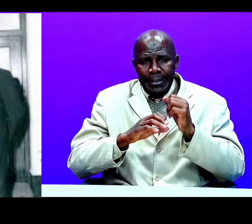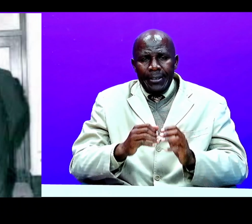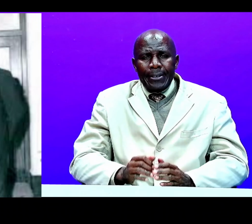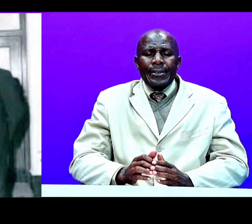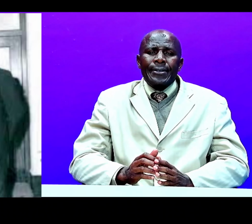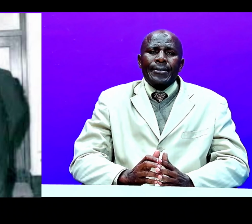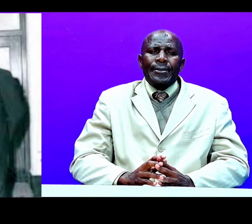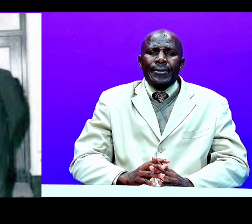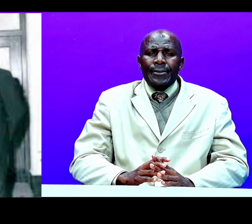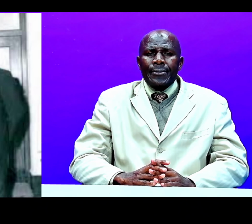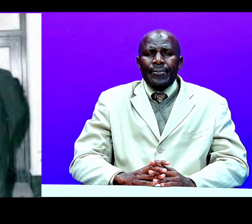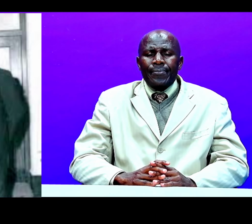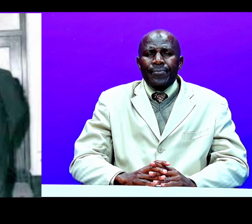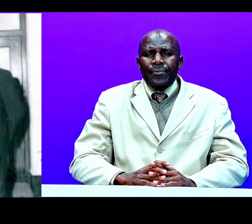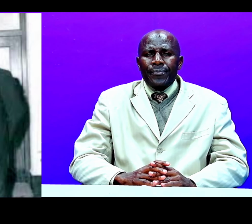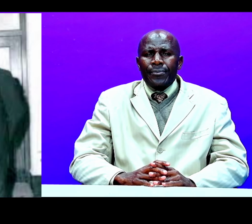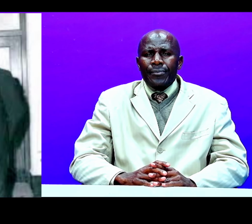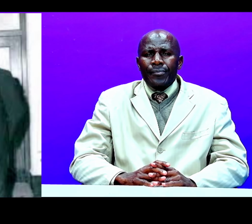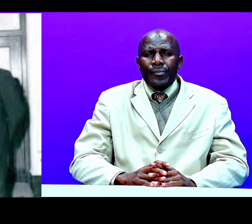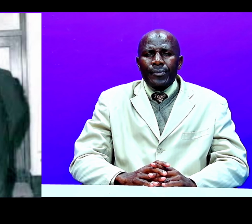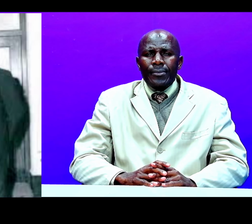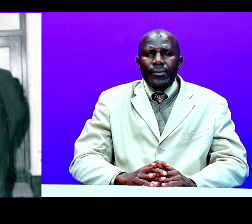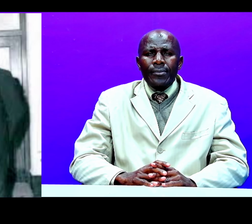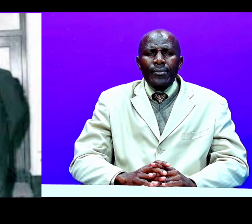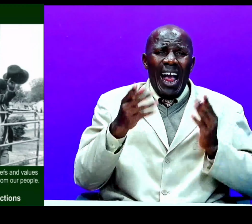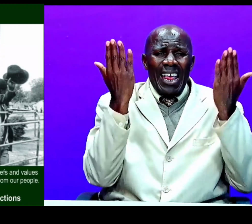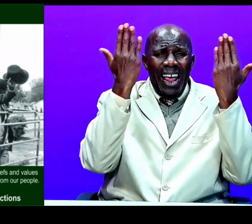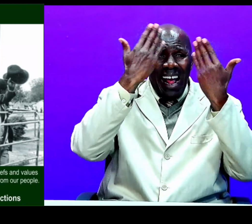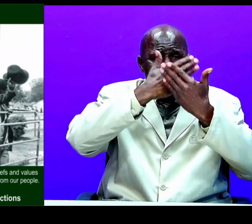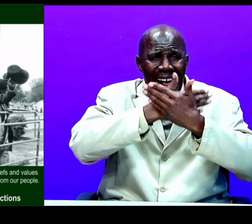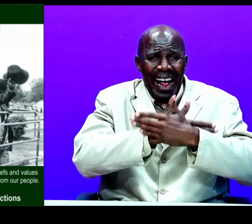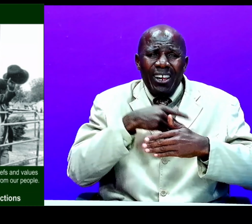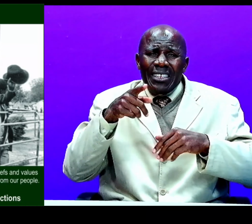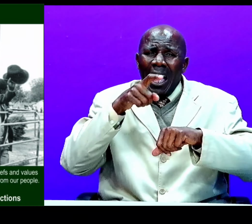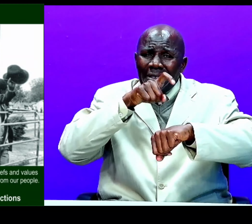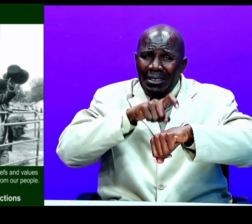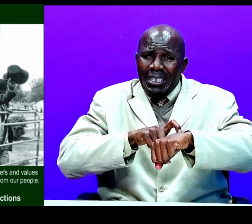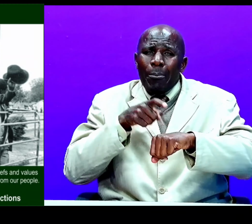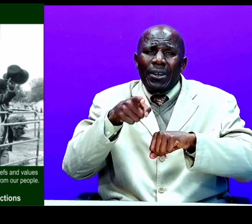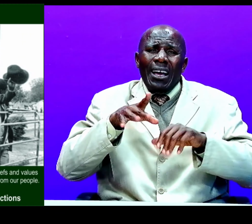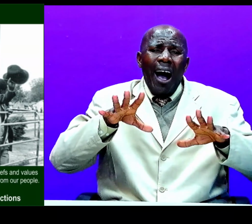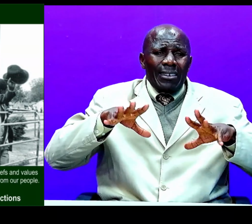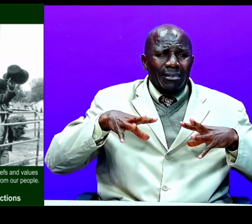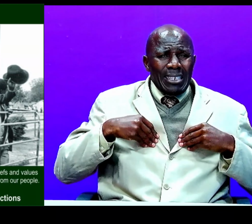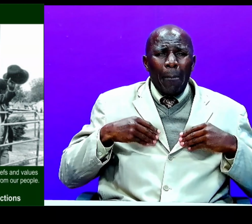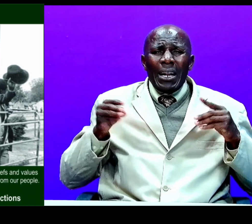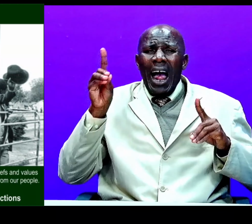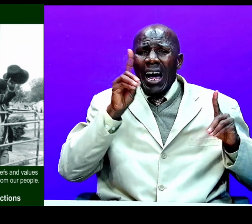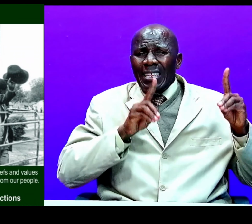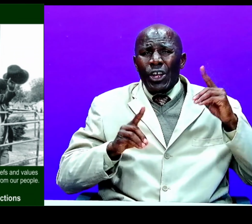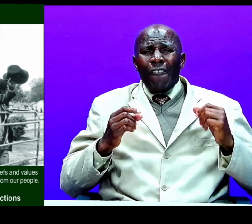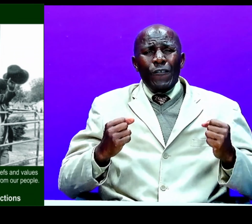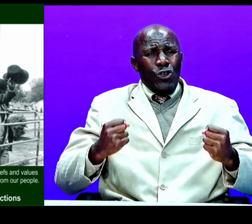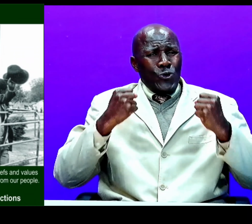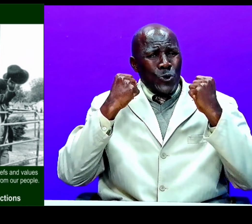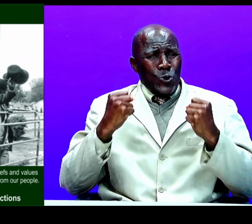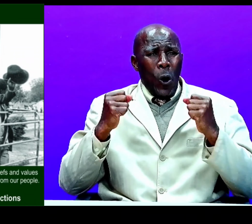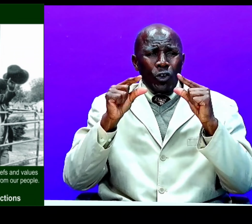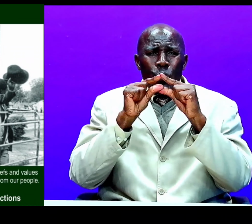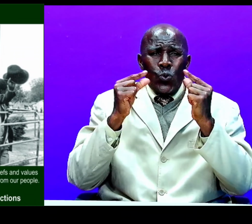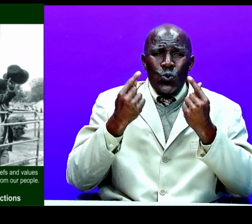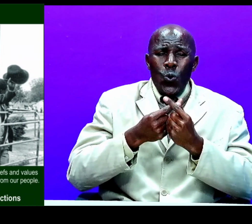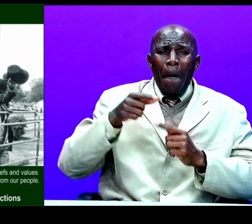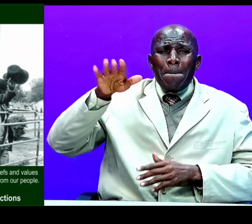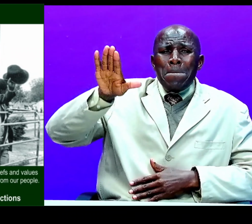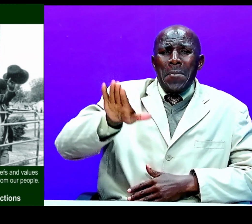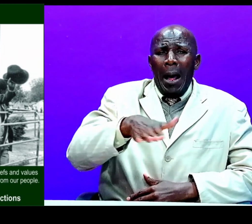But even in the darkest of times, resistance flickered. A courageous group of parliamentarian